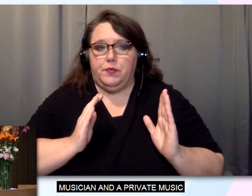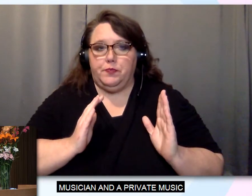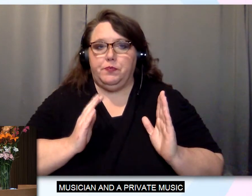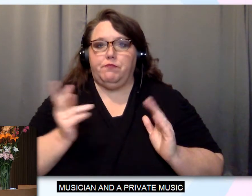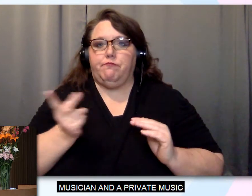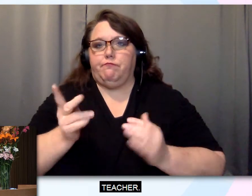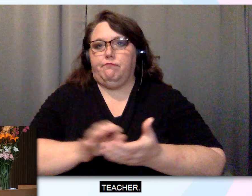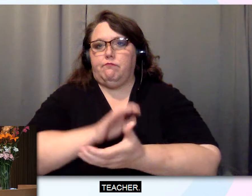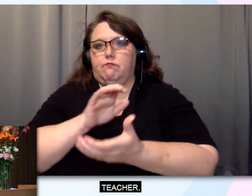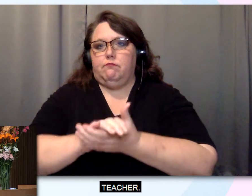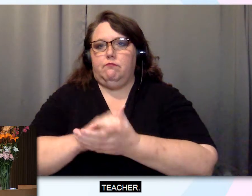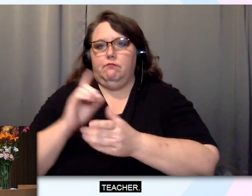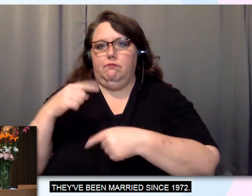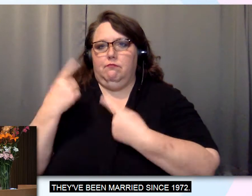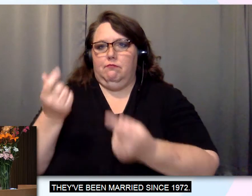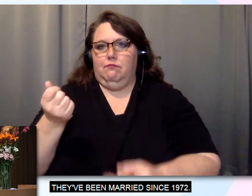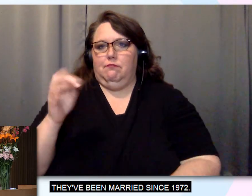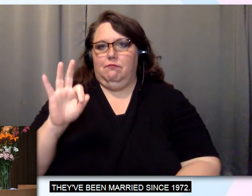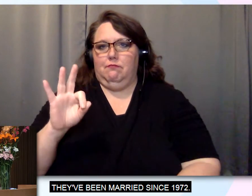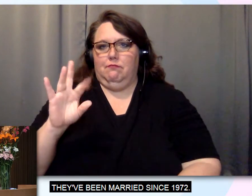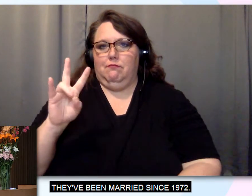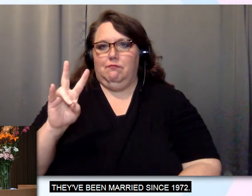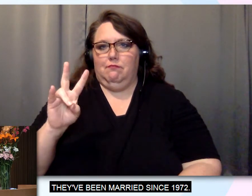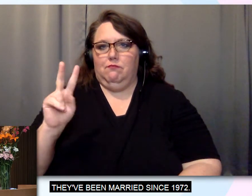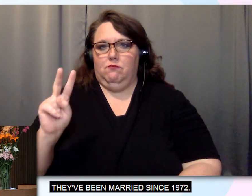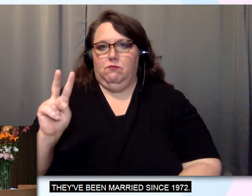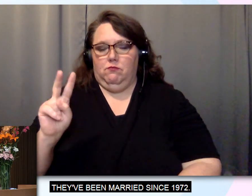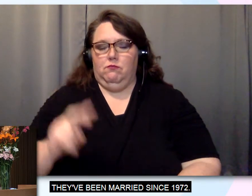music teacher, and they've been married since